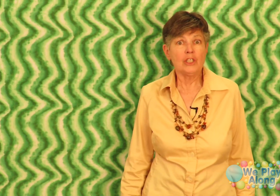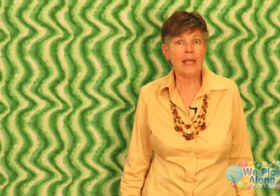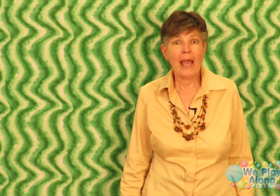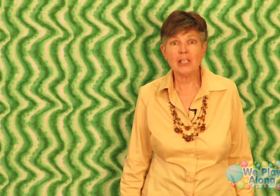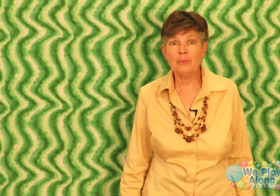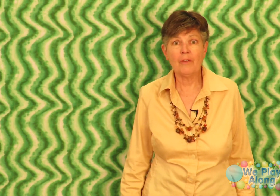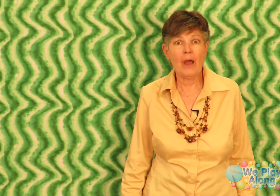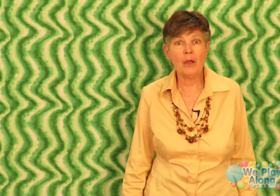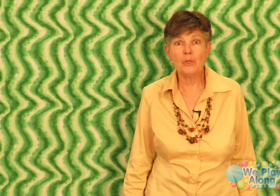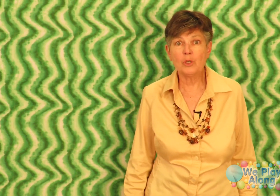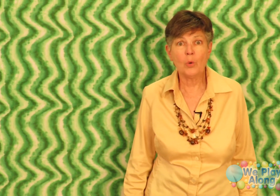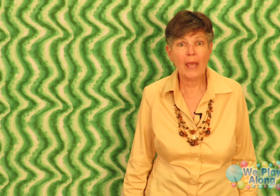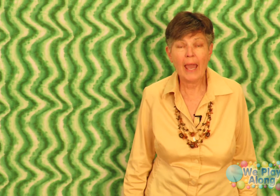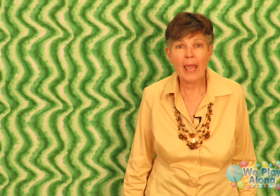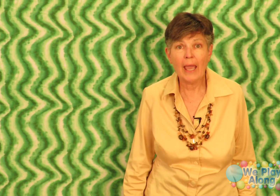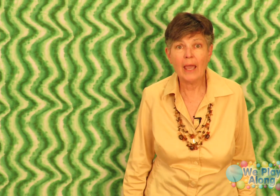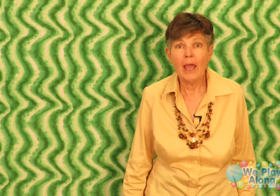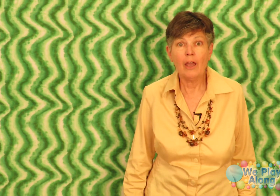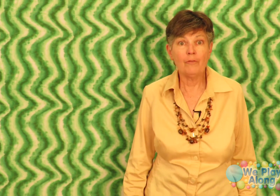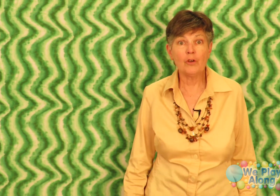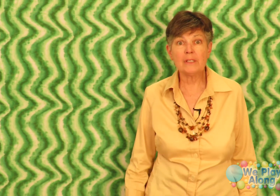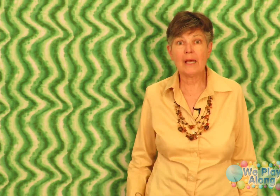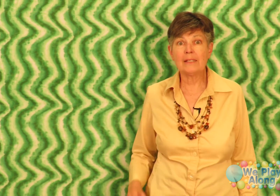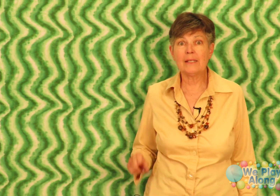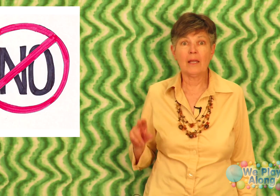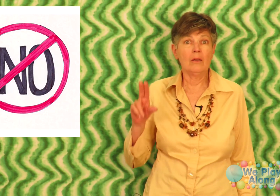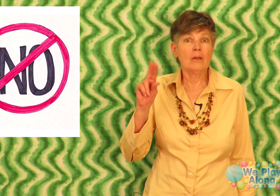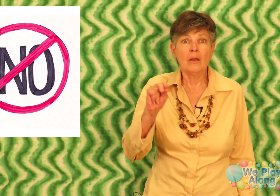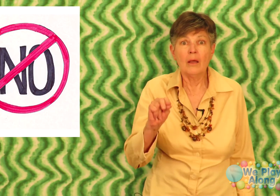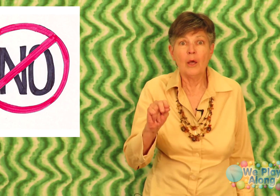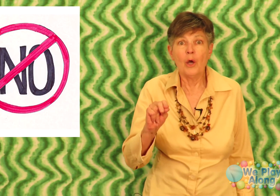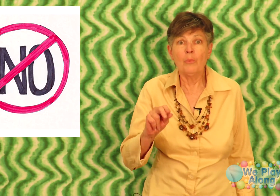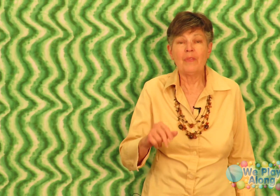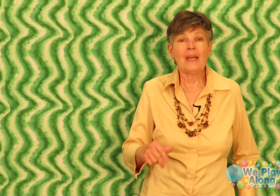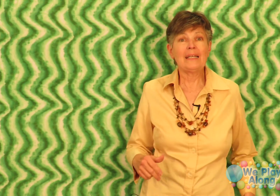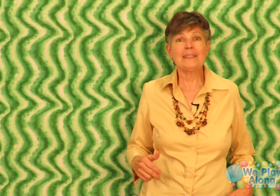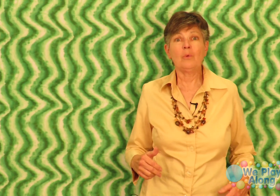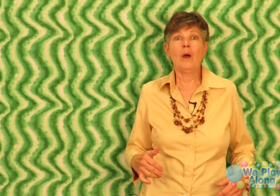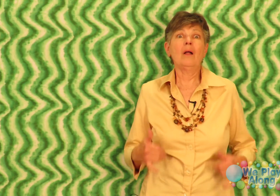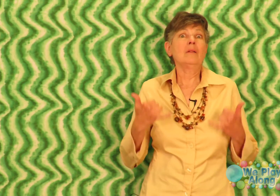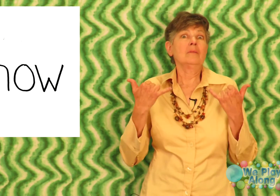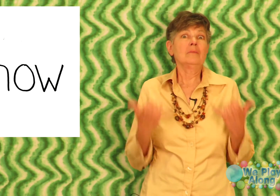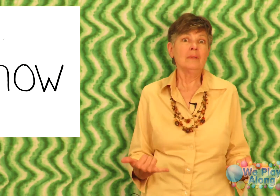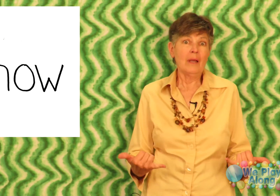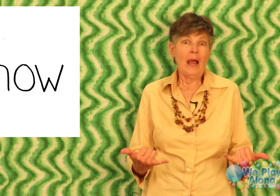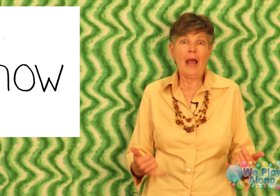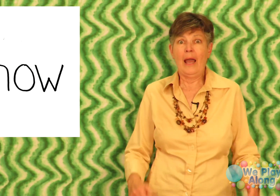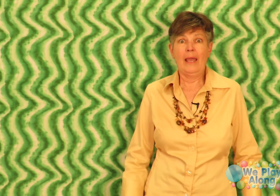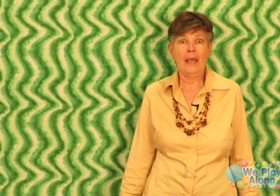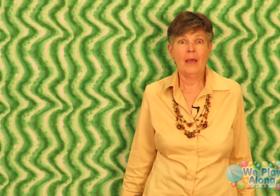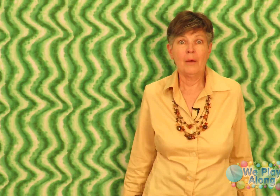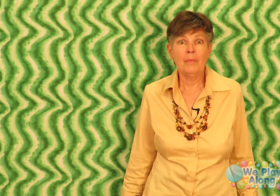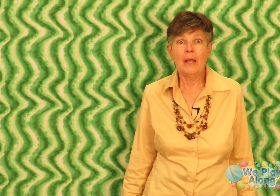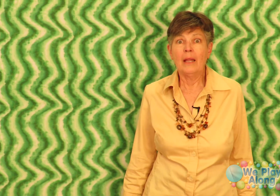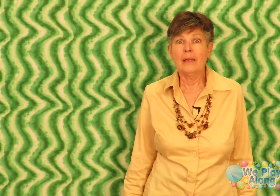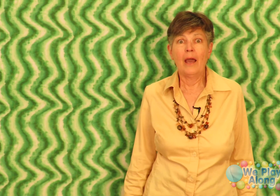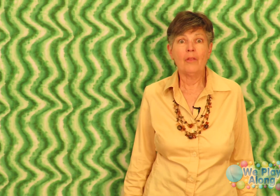She asked me if I was okay. At first I said, but then I said, well, I am now that